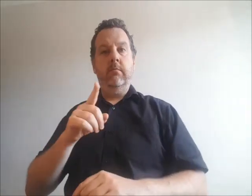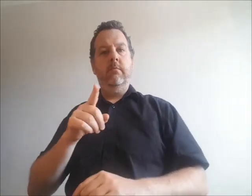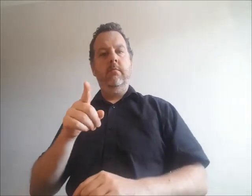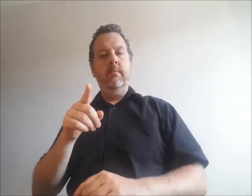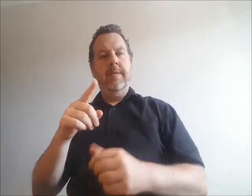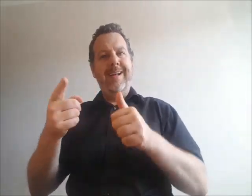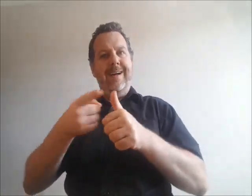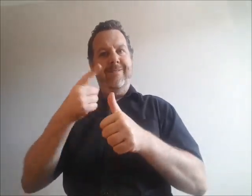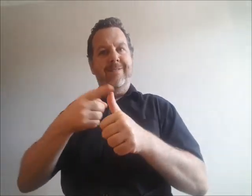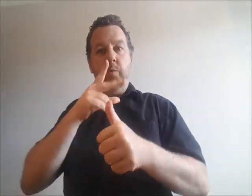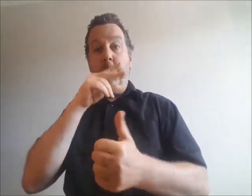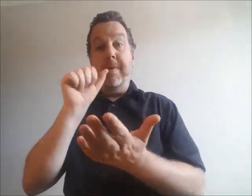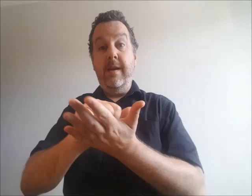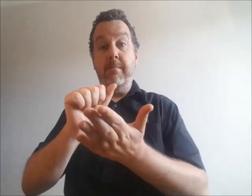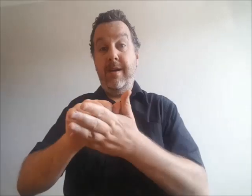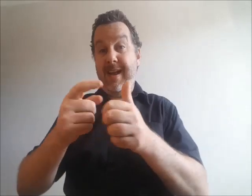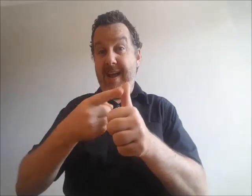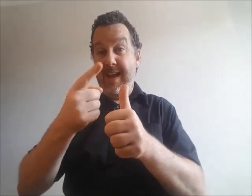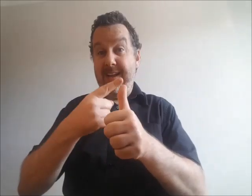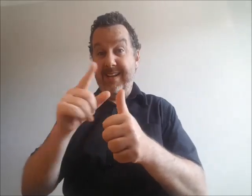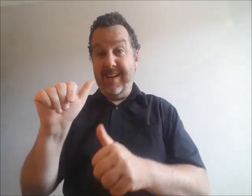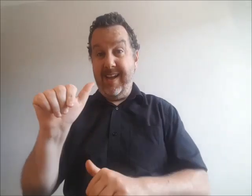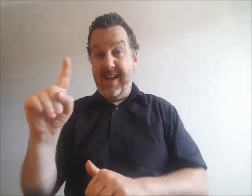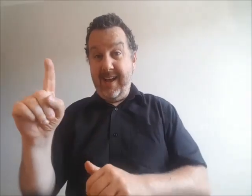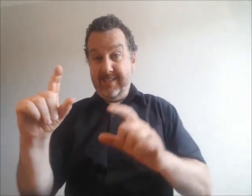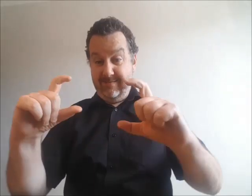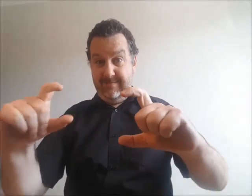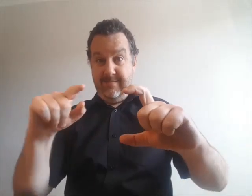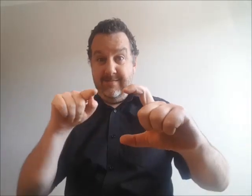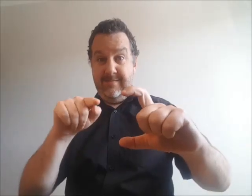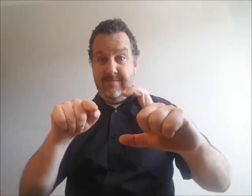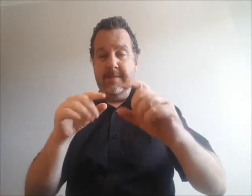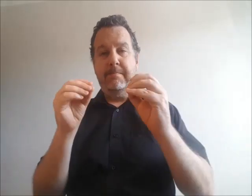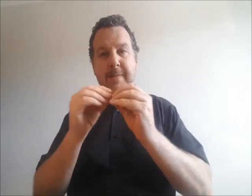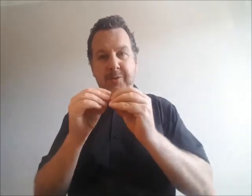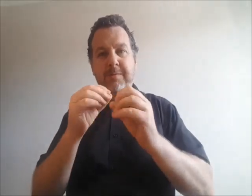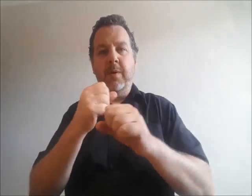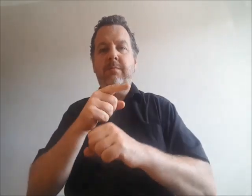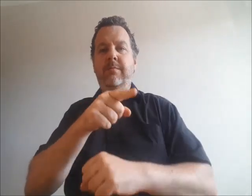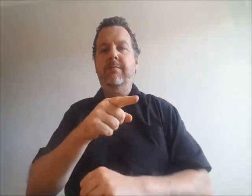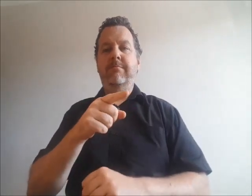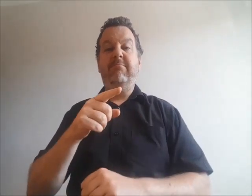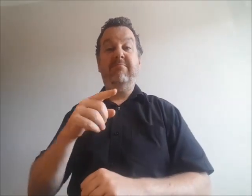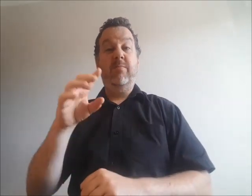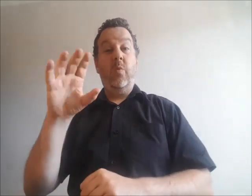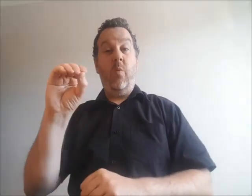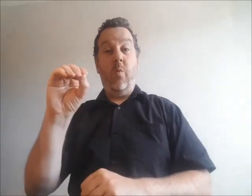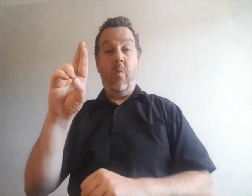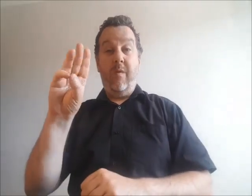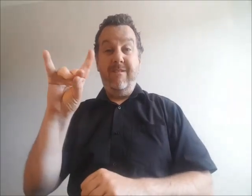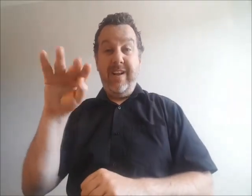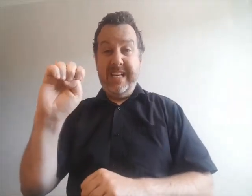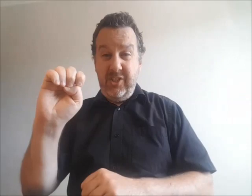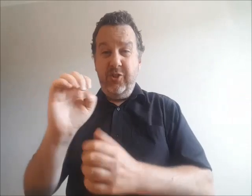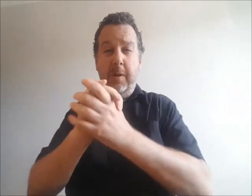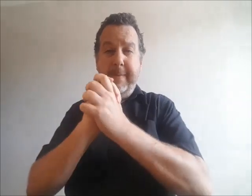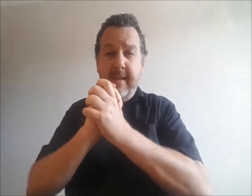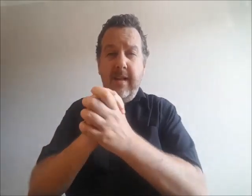orphanage. But I was very interested to see a newspaper advertisement for the orphanage, which mentioned, this was an